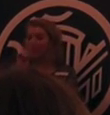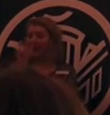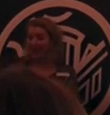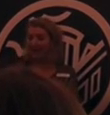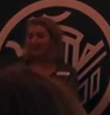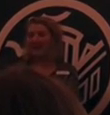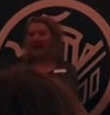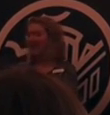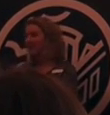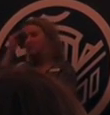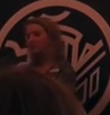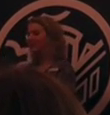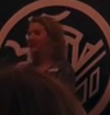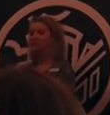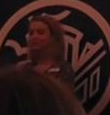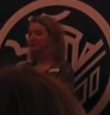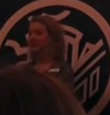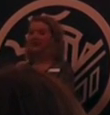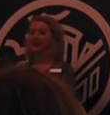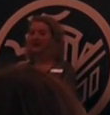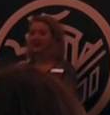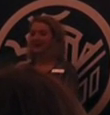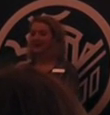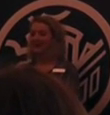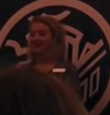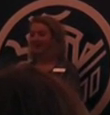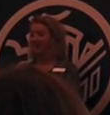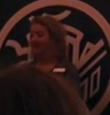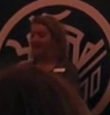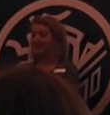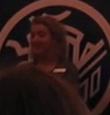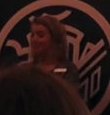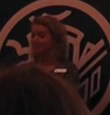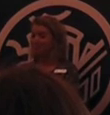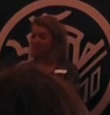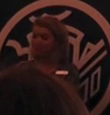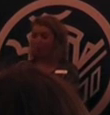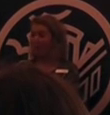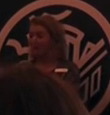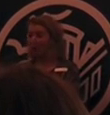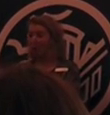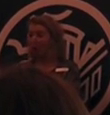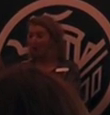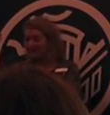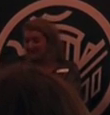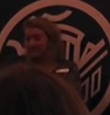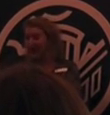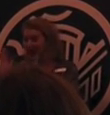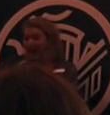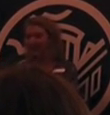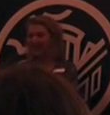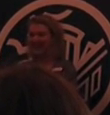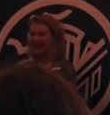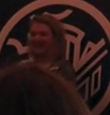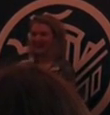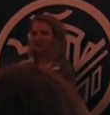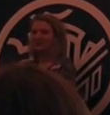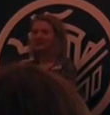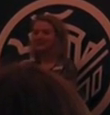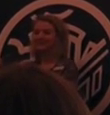We will all be equal and free. And that was the front page, reluctantly, of all of the Lithuanian papers the next